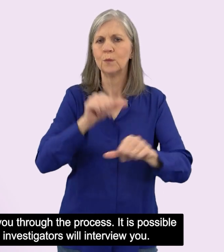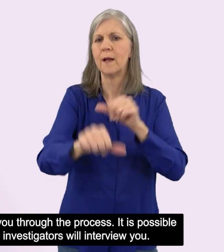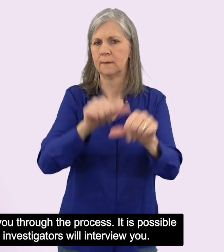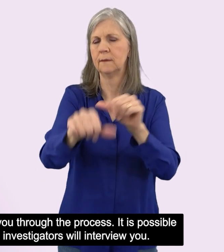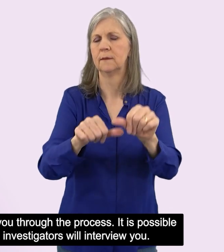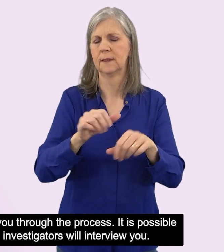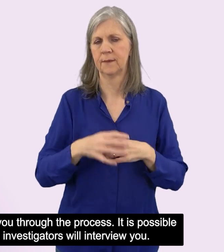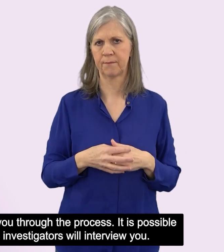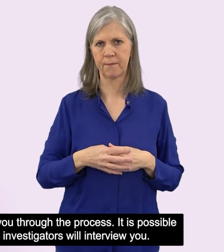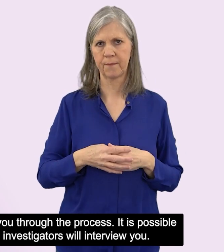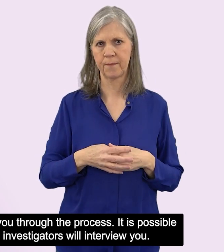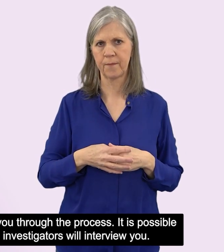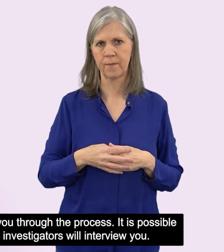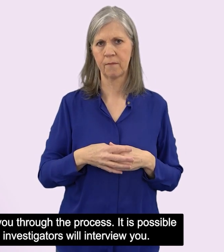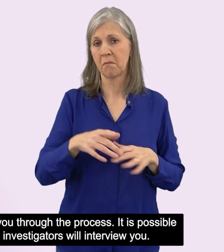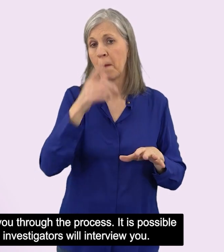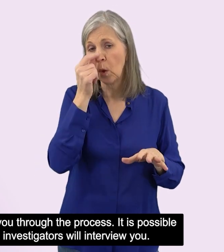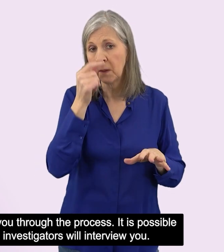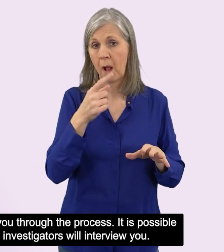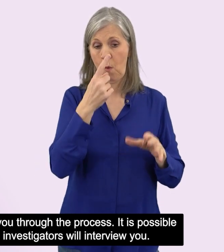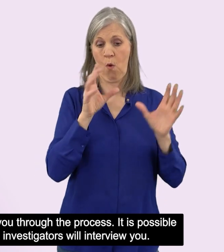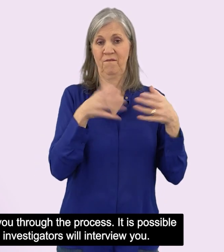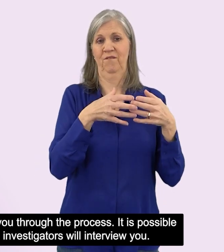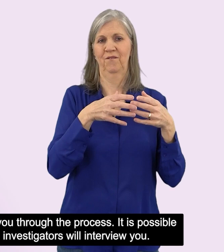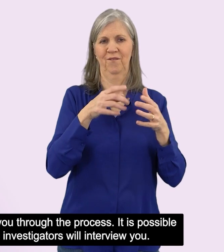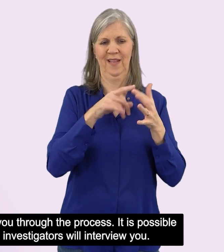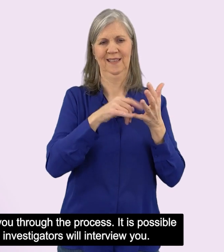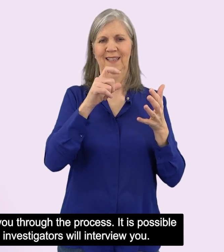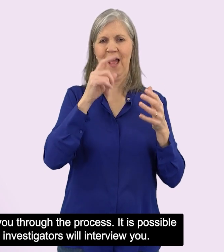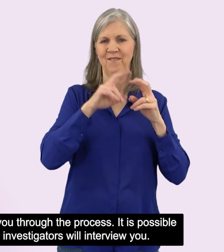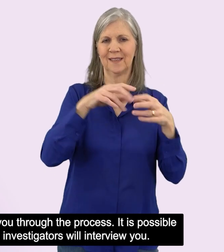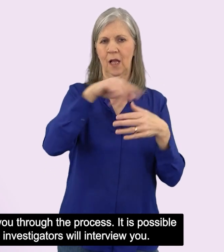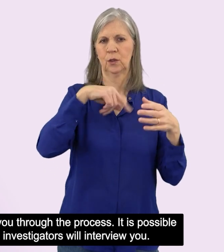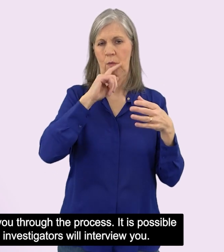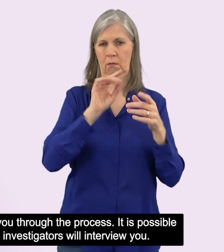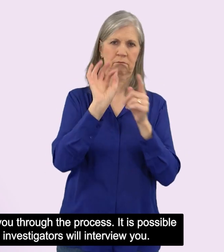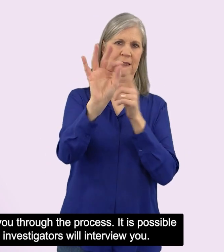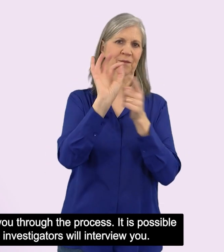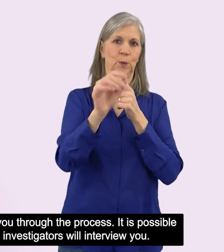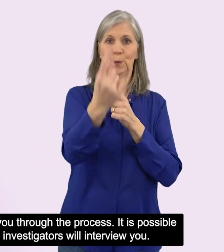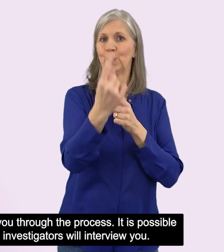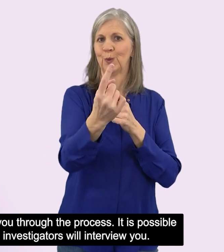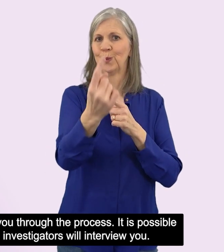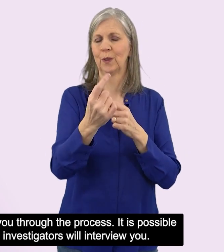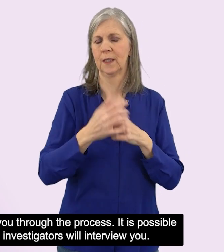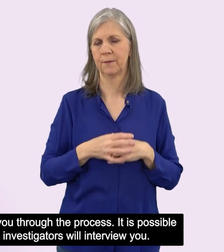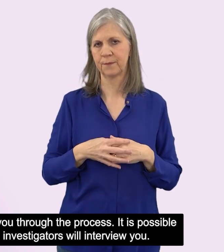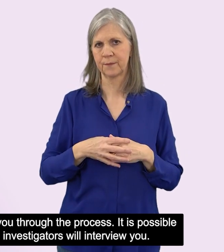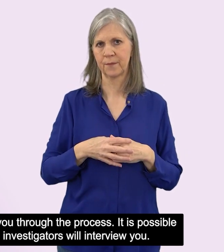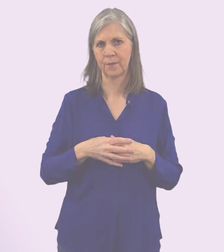will guide you through the process. It is possible that one of the ESC's investigators will interview you.